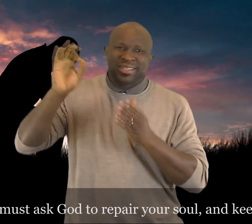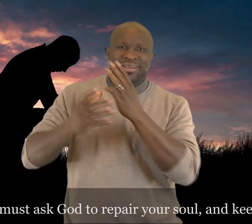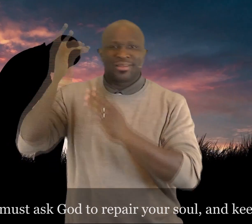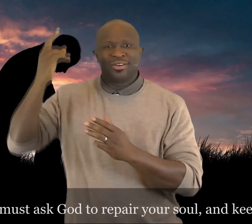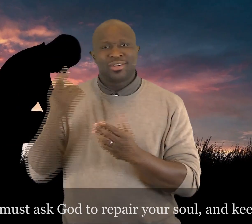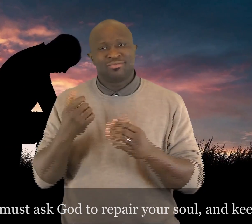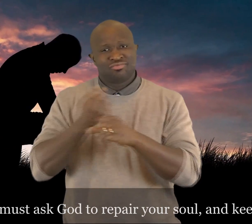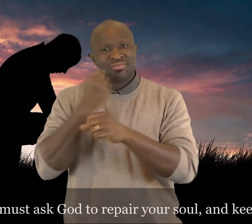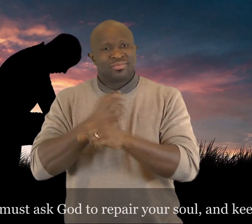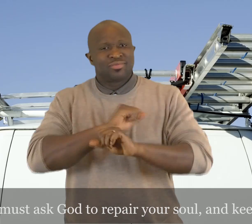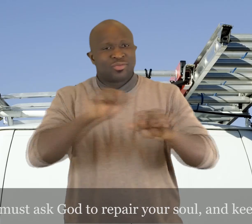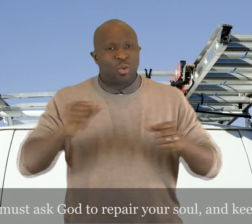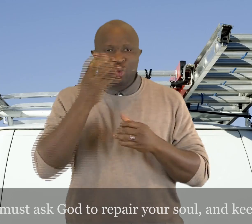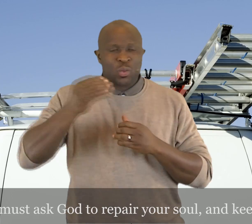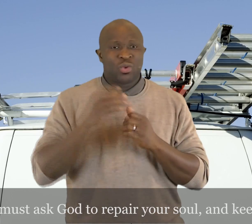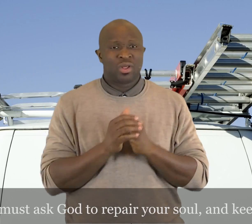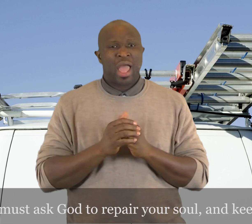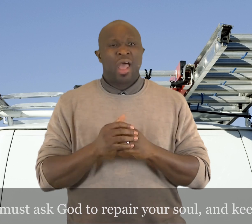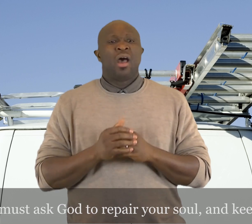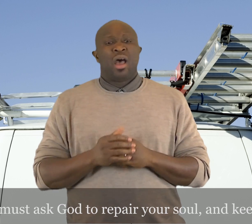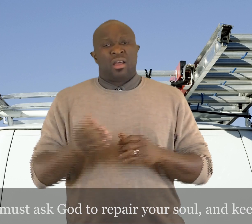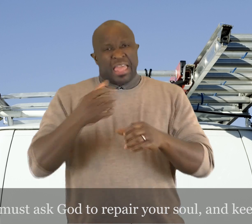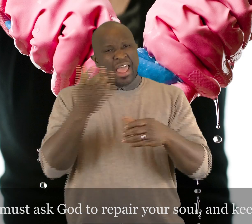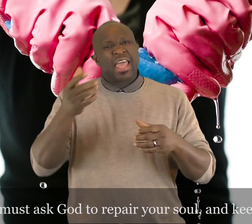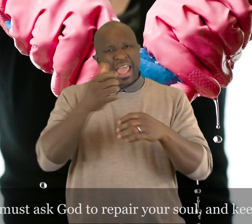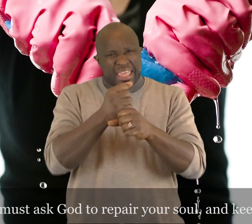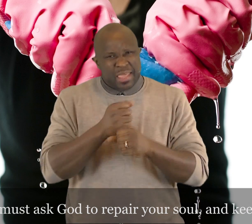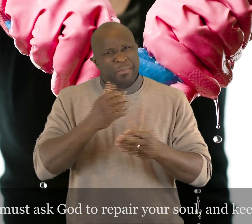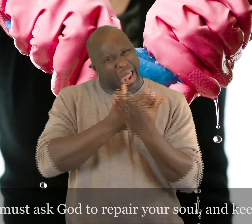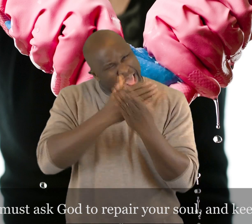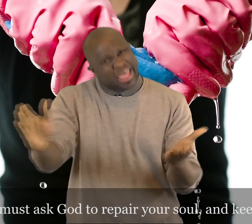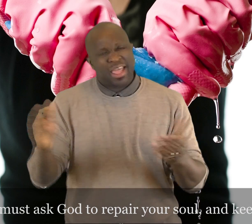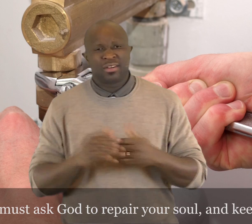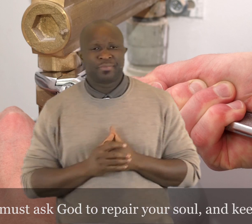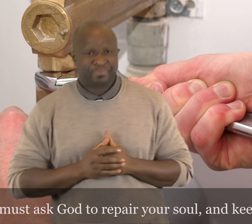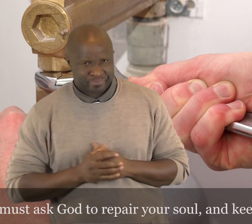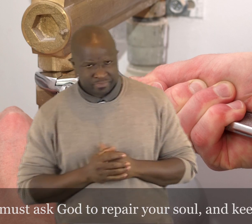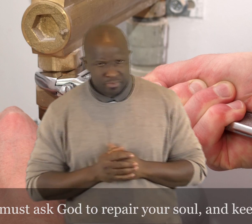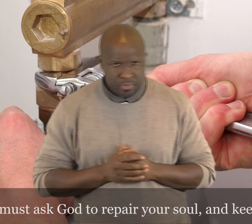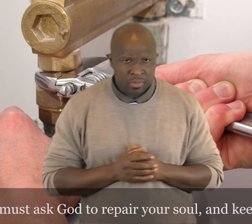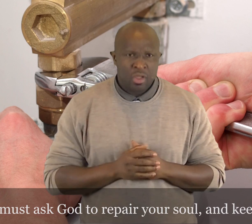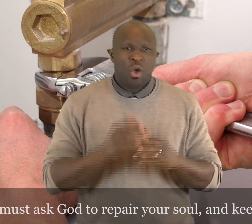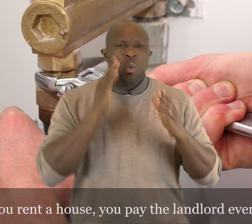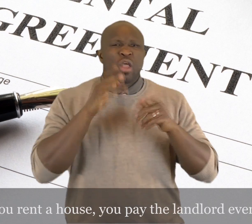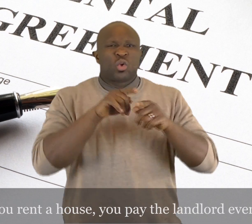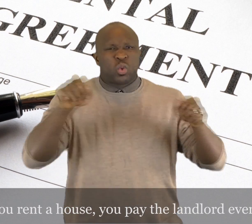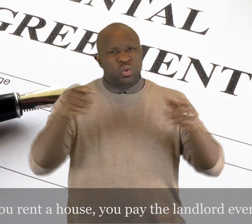name and yield to him, and he will come and cleanse it and repair it. And what's the